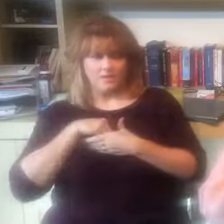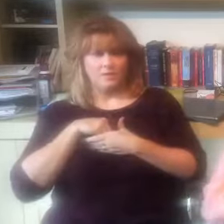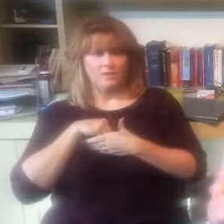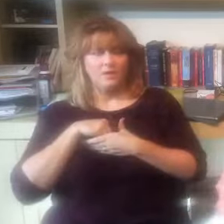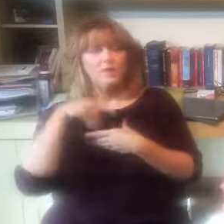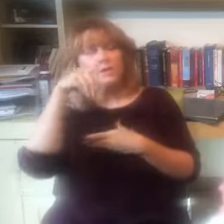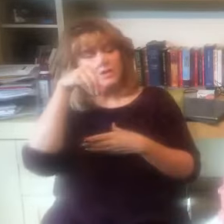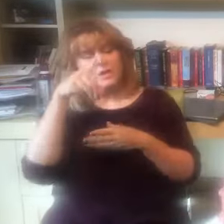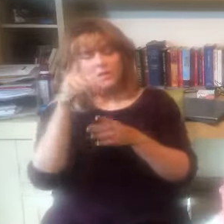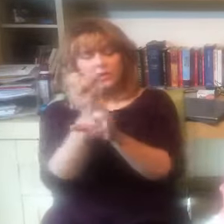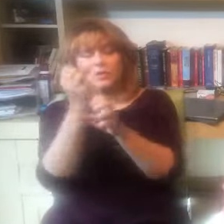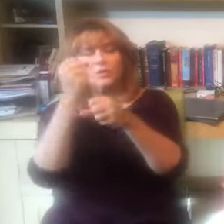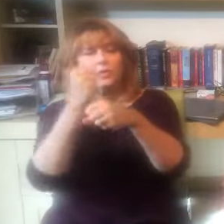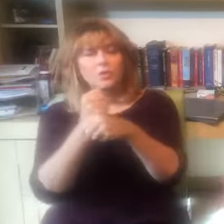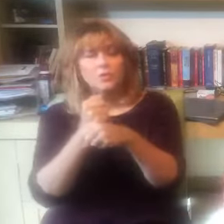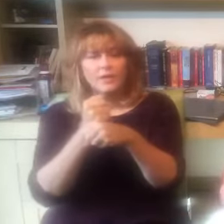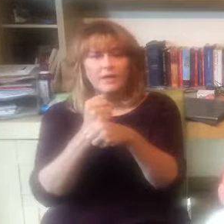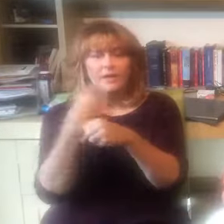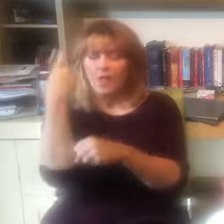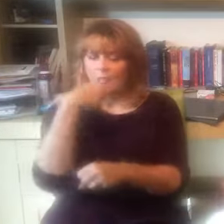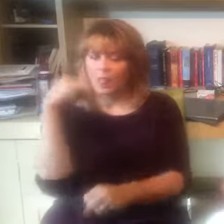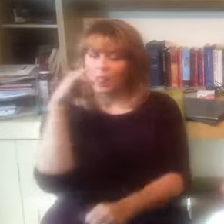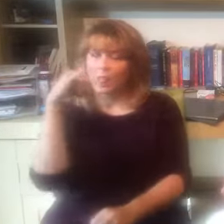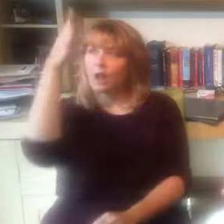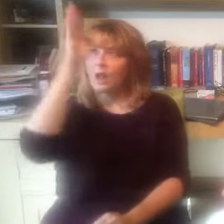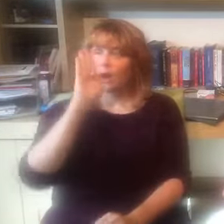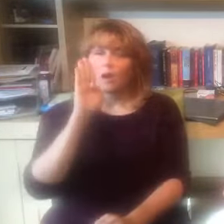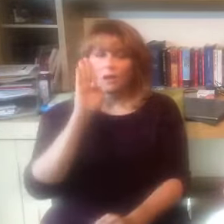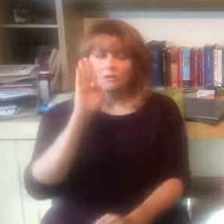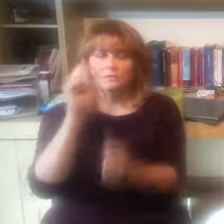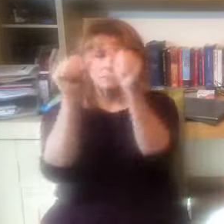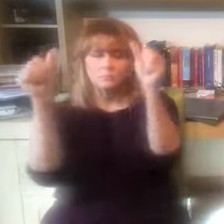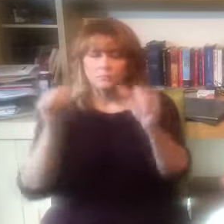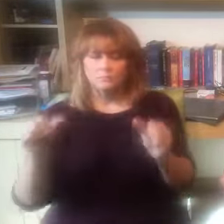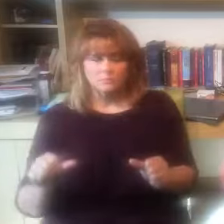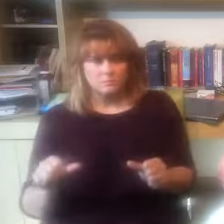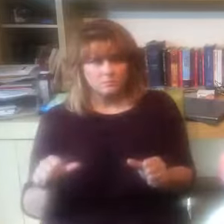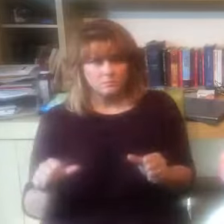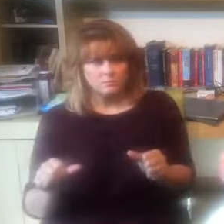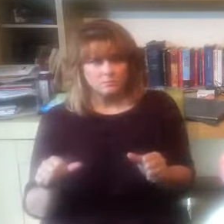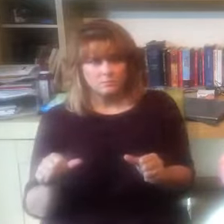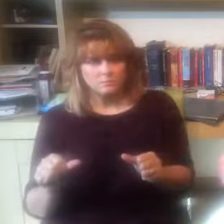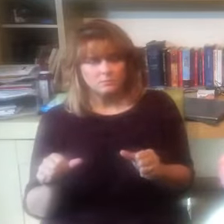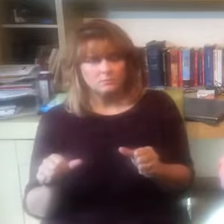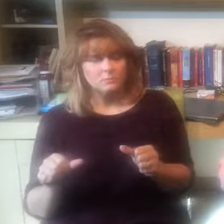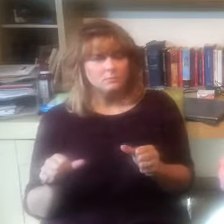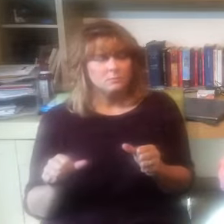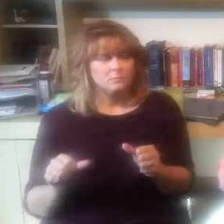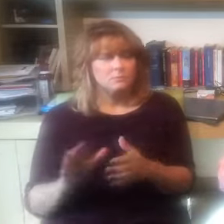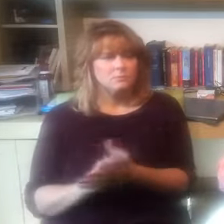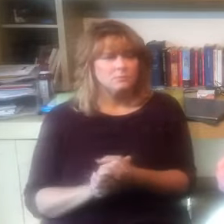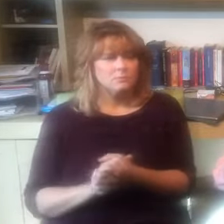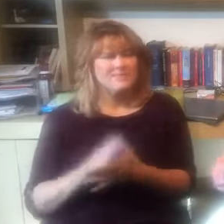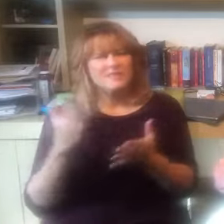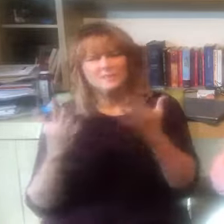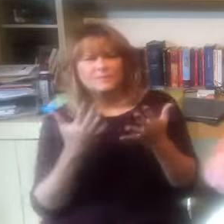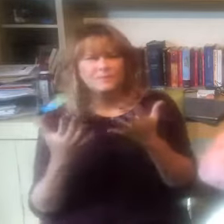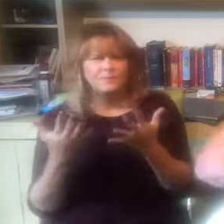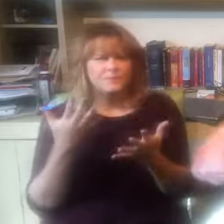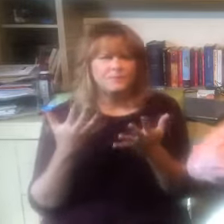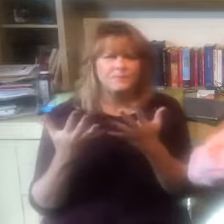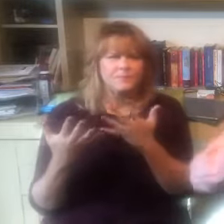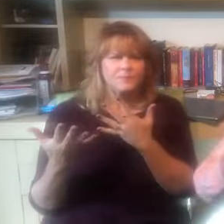created in the image of God. Now, the likeness is what, how should I put this? It's